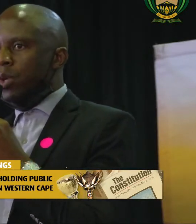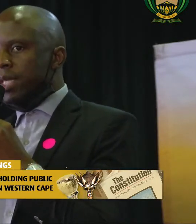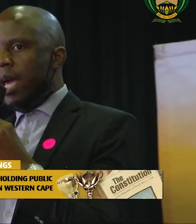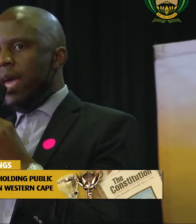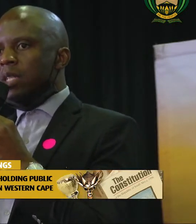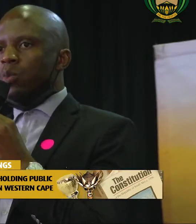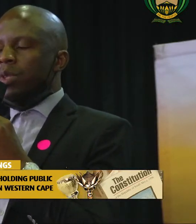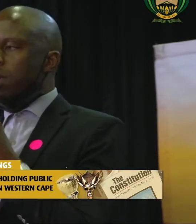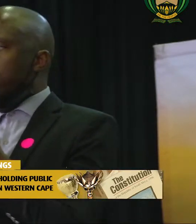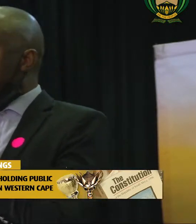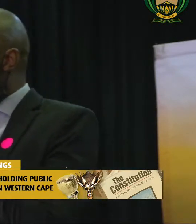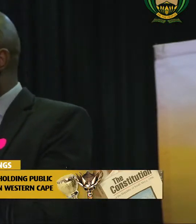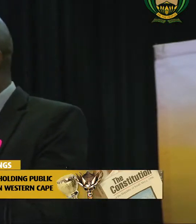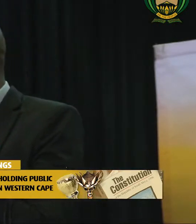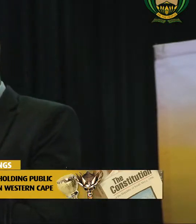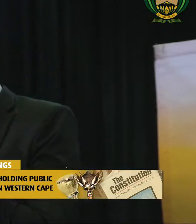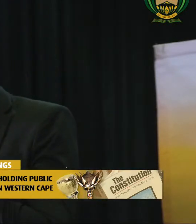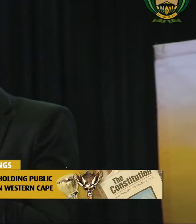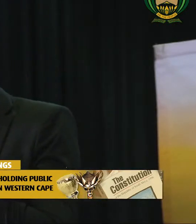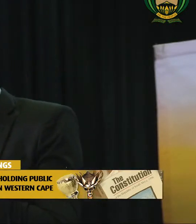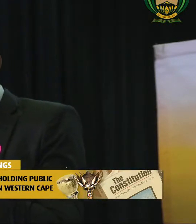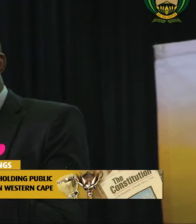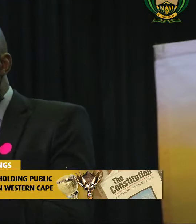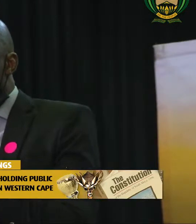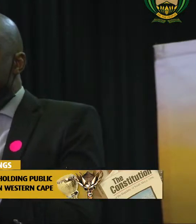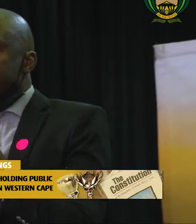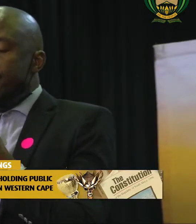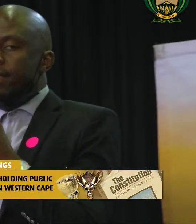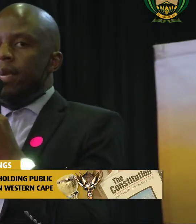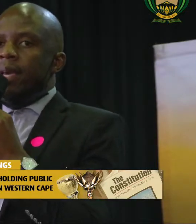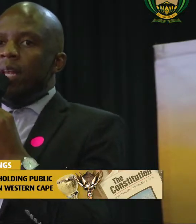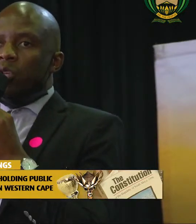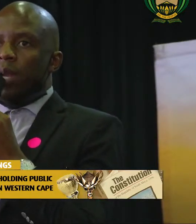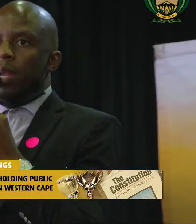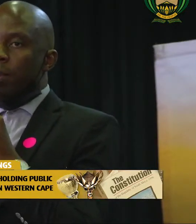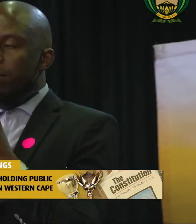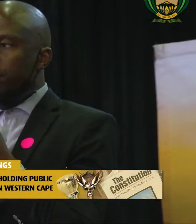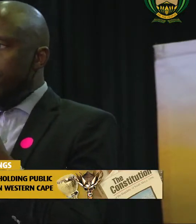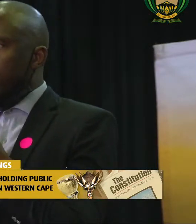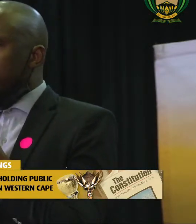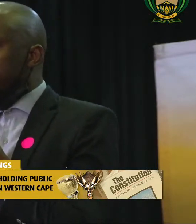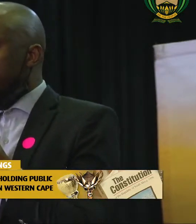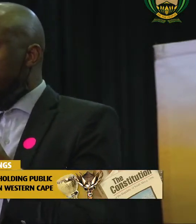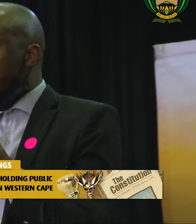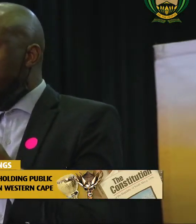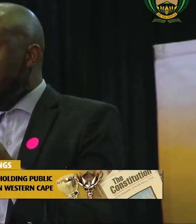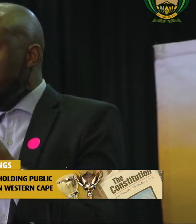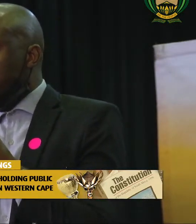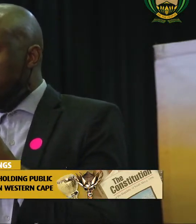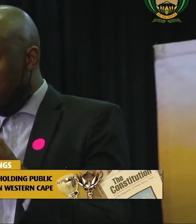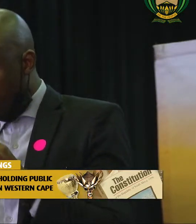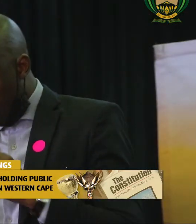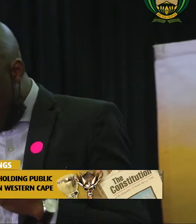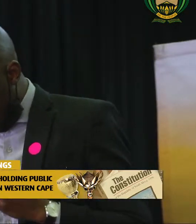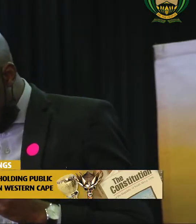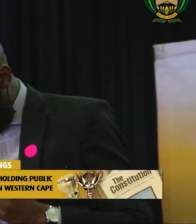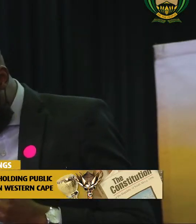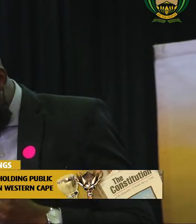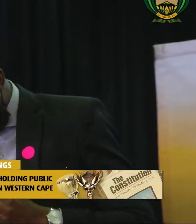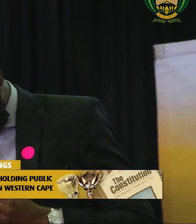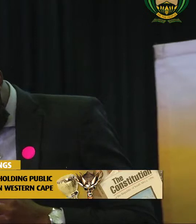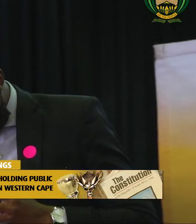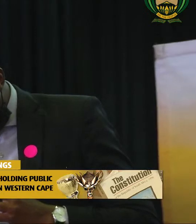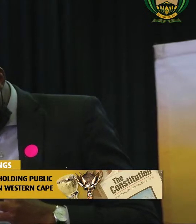to interact with members of the community on this Electoral Amendment Bill. Sichazelwe okokuba